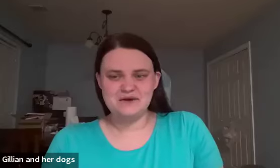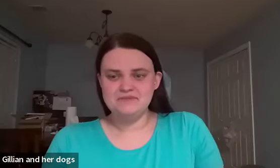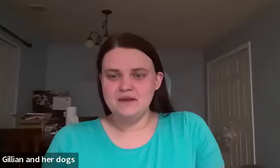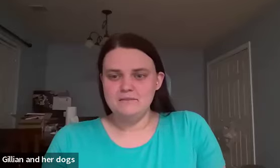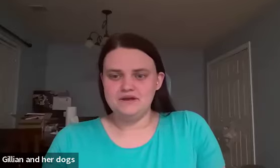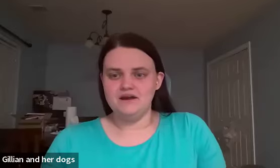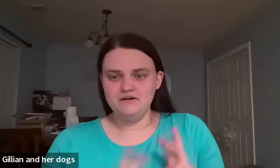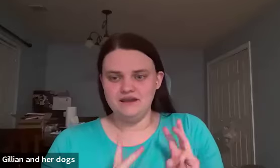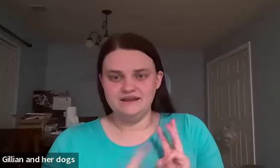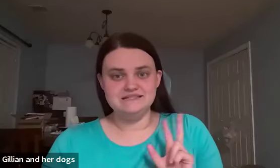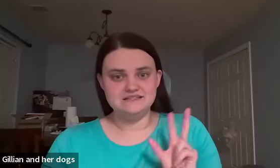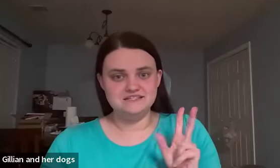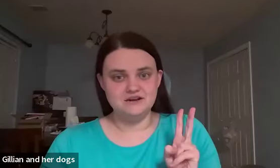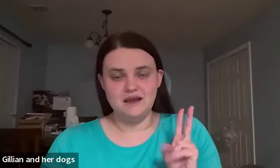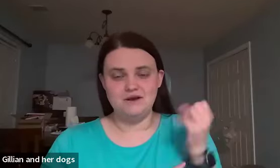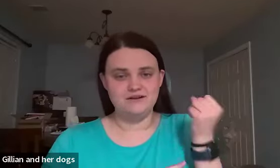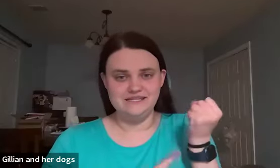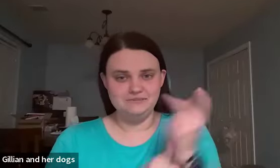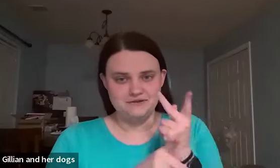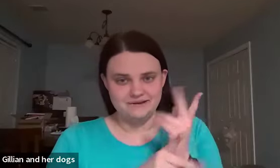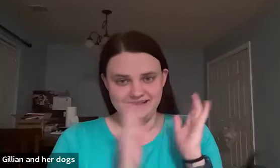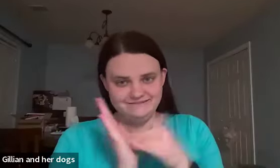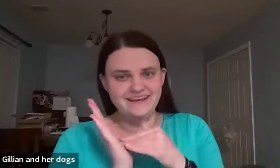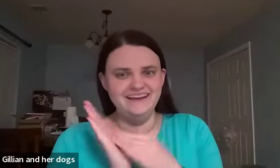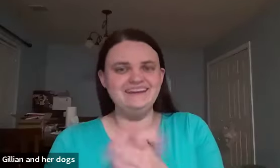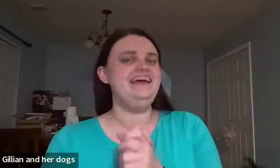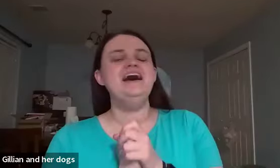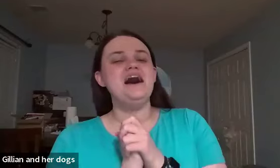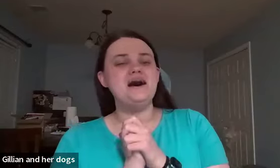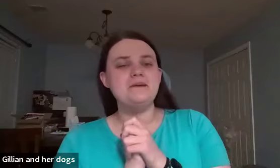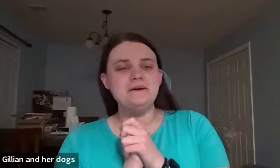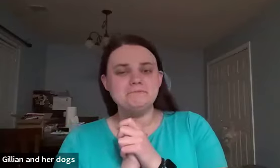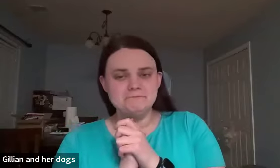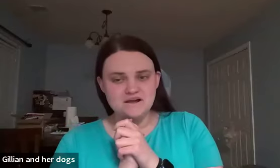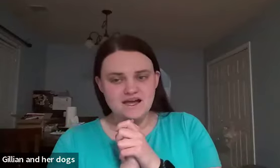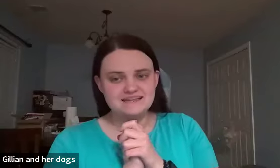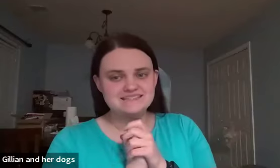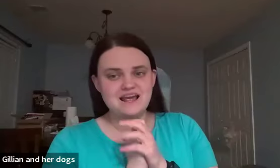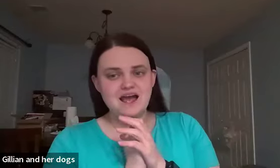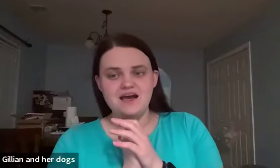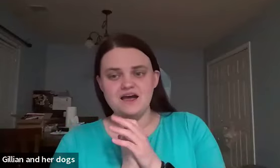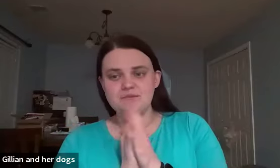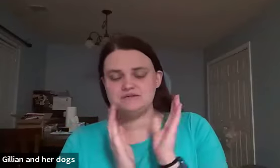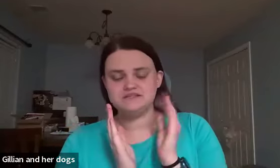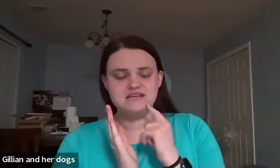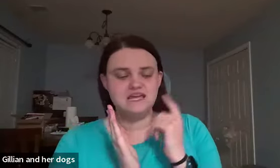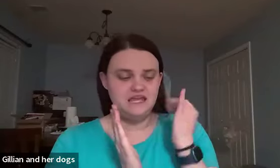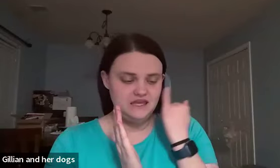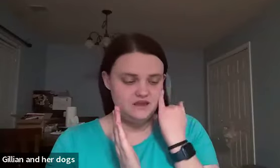So, but okay, it is now 6:30. I'm not going to keep everybody. Um, but I was going to say,